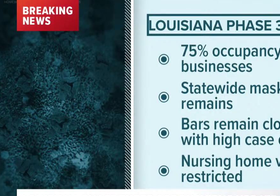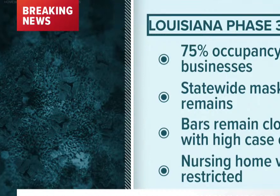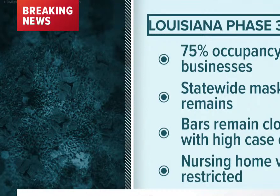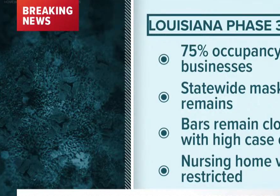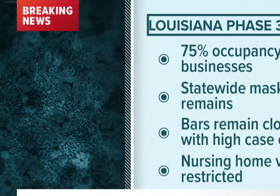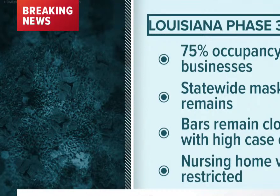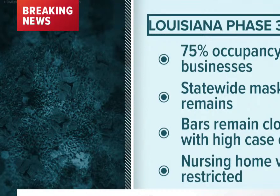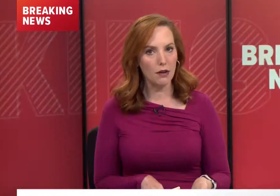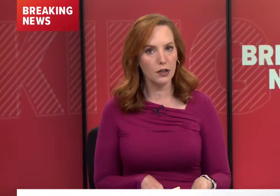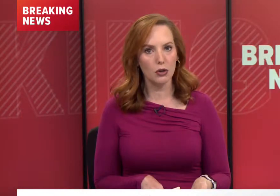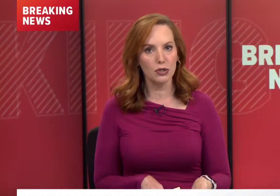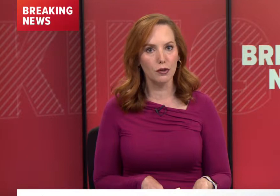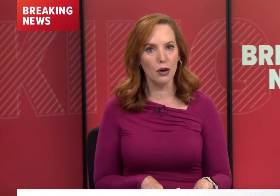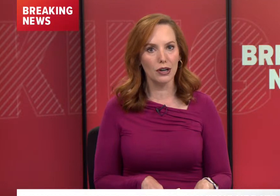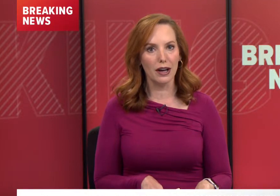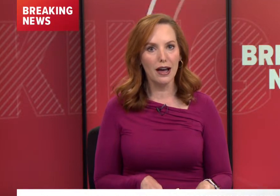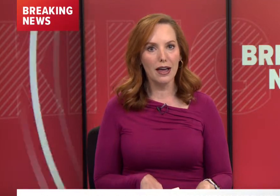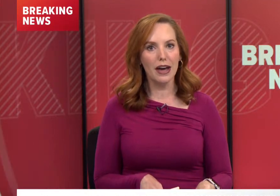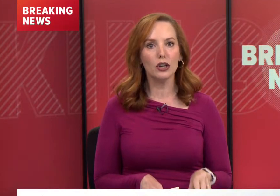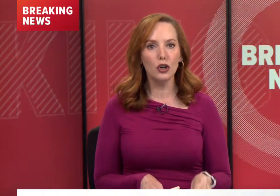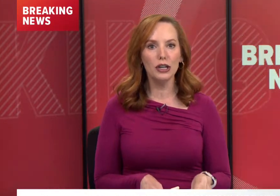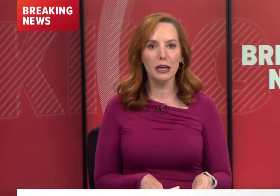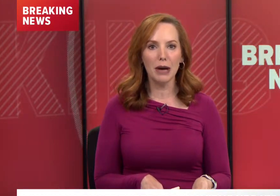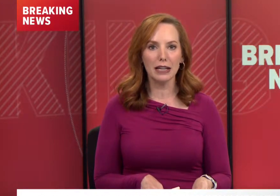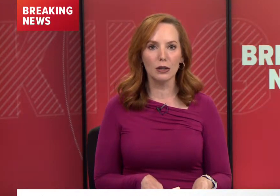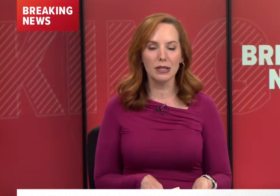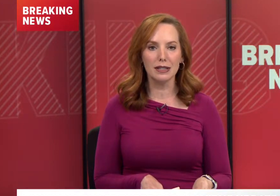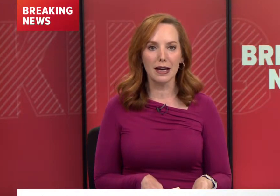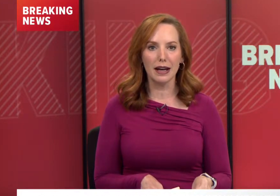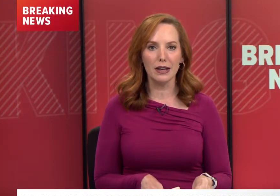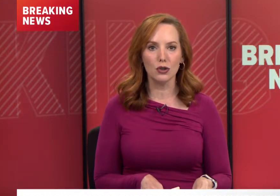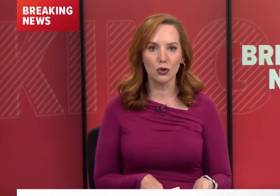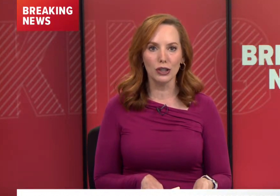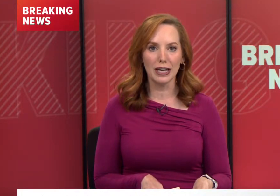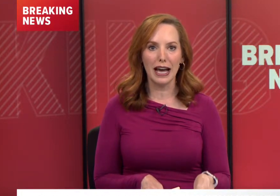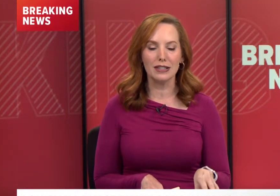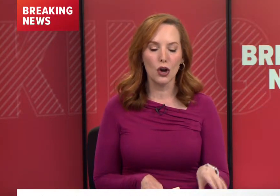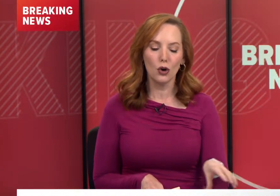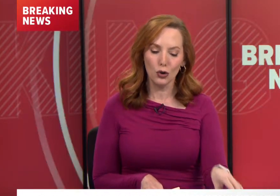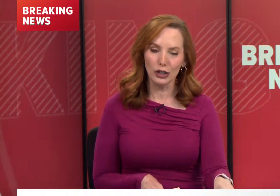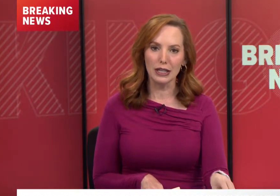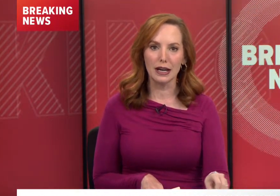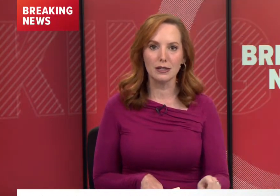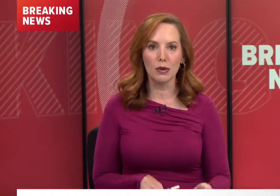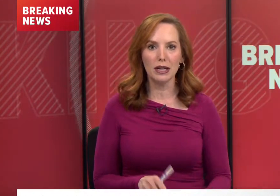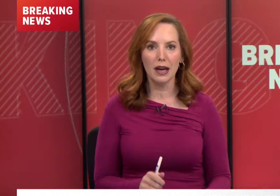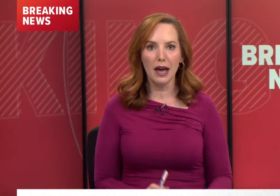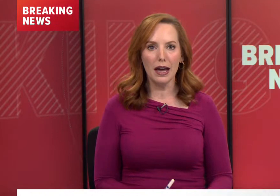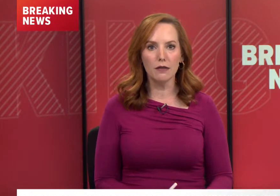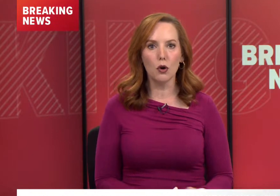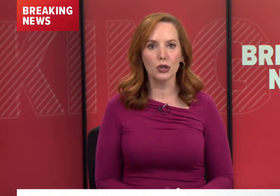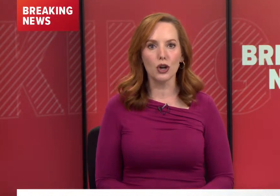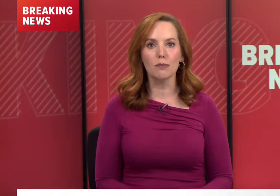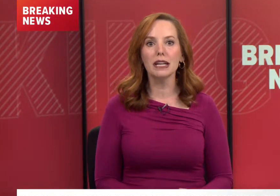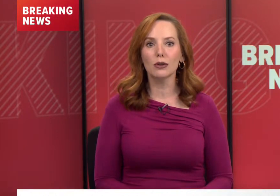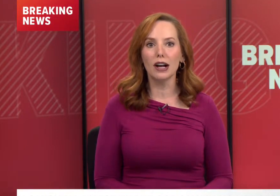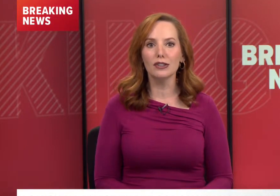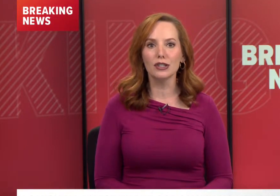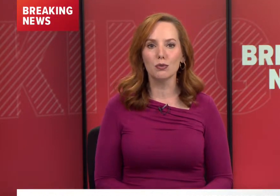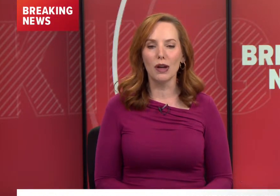of thunderstorms that's off the coast of Florida that could impact Louisiana as early next week. And of course,